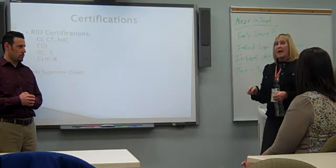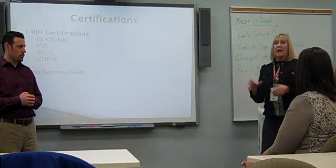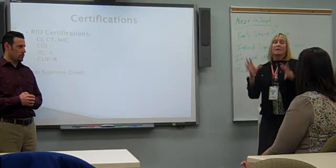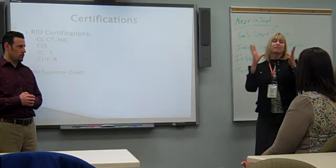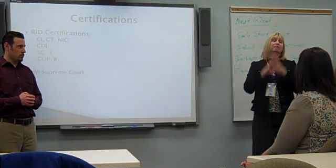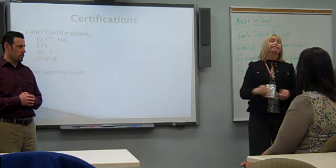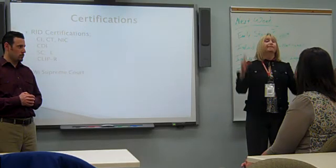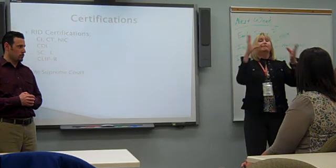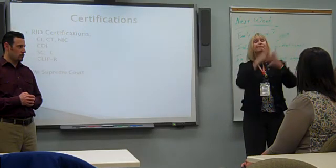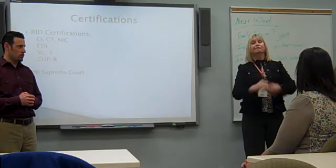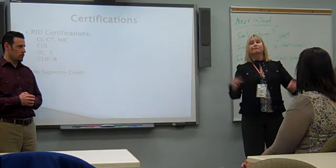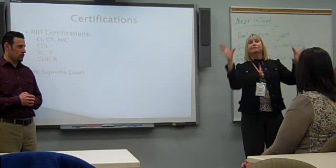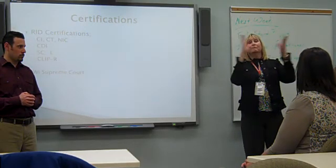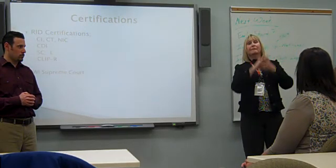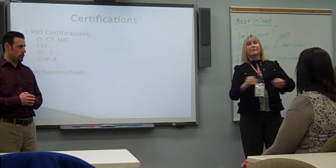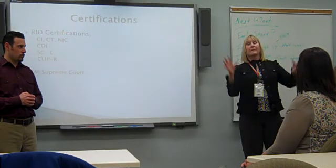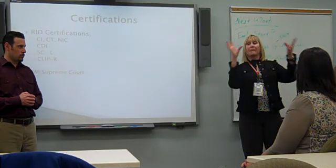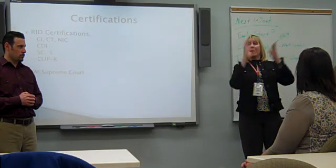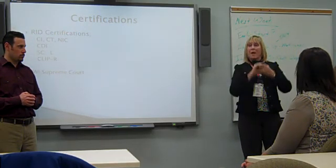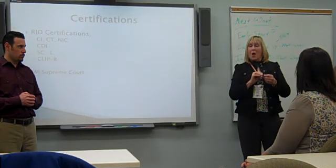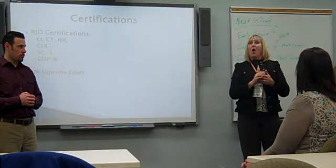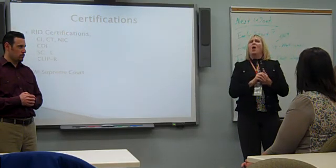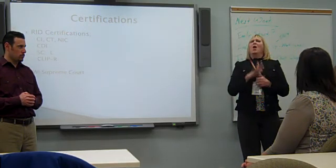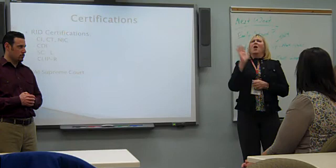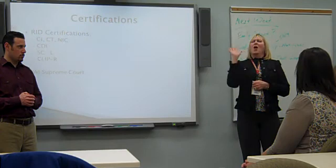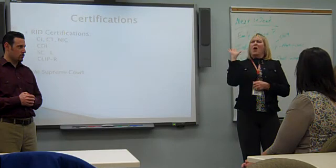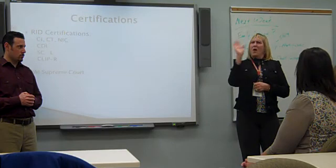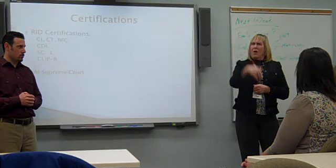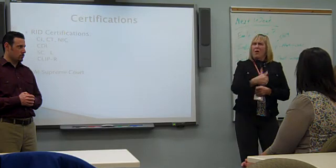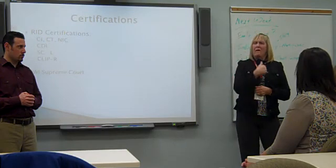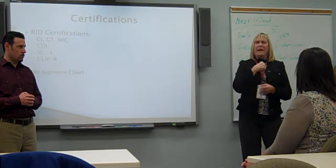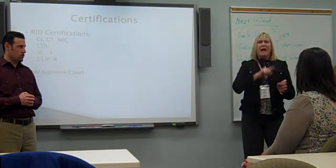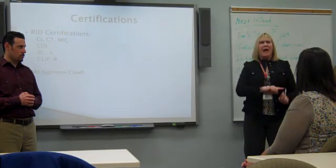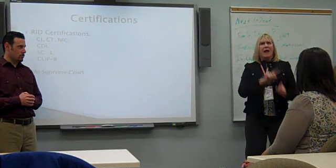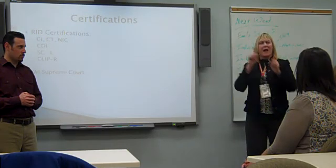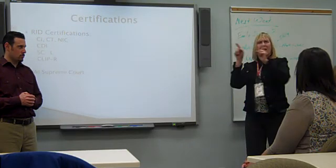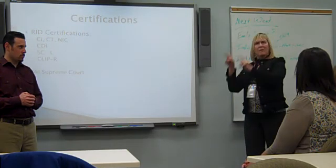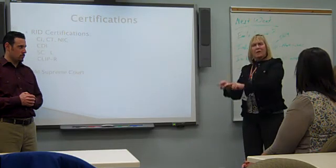So the PO asked him, what did you do in the last 2 weeks?